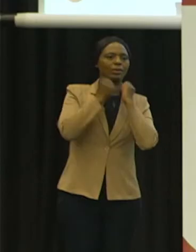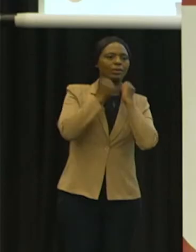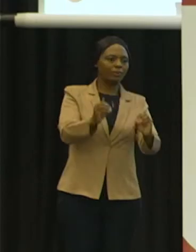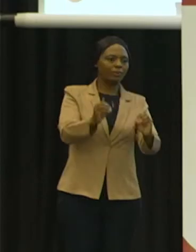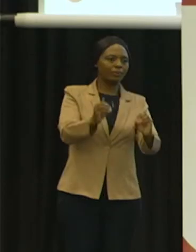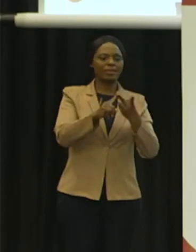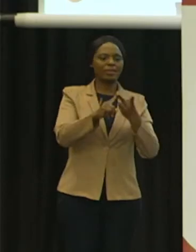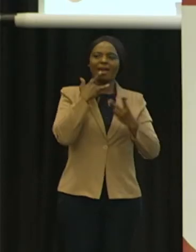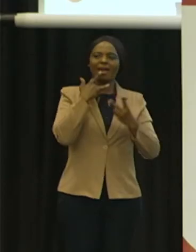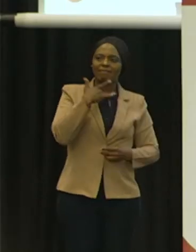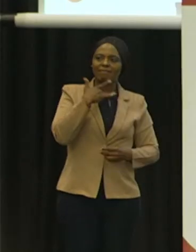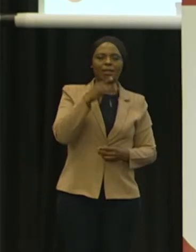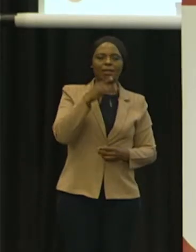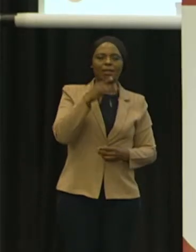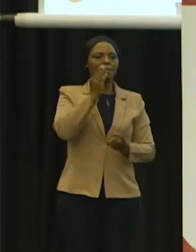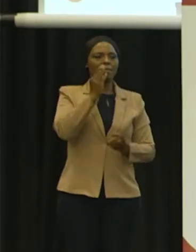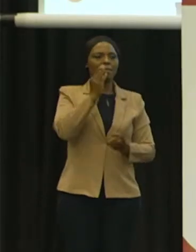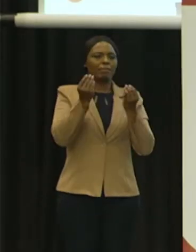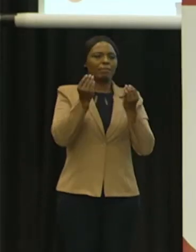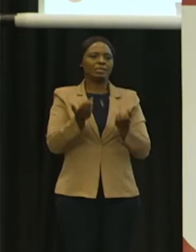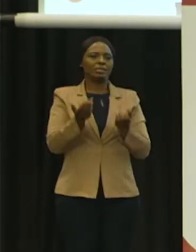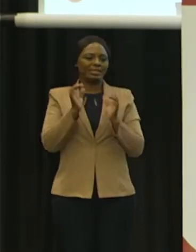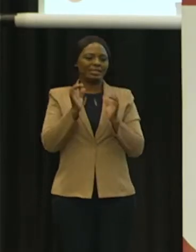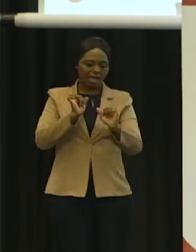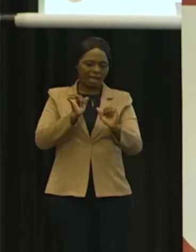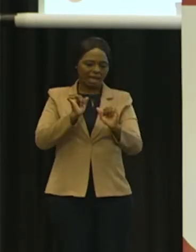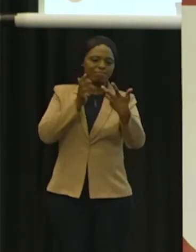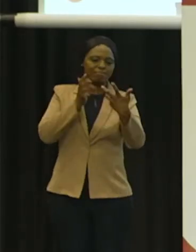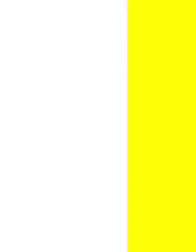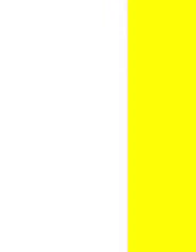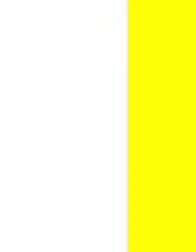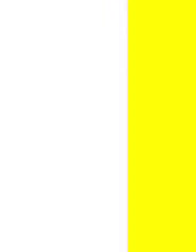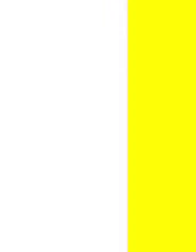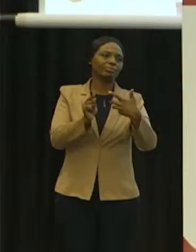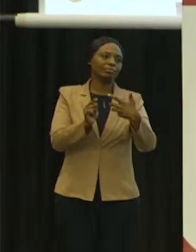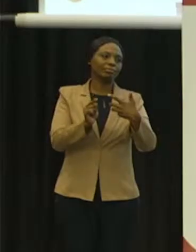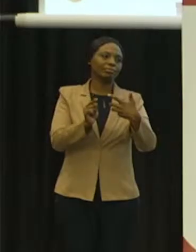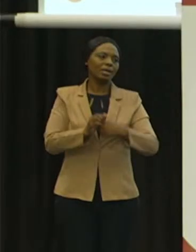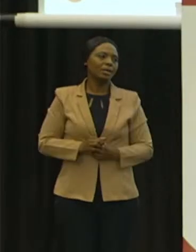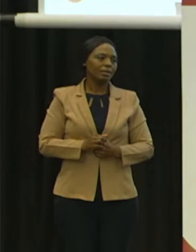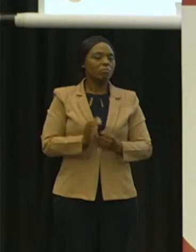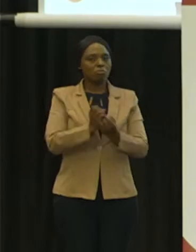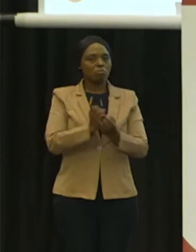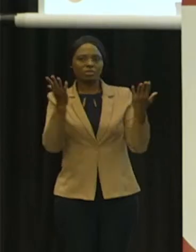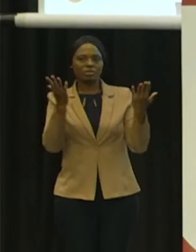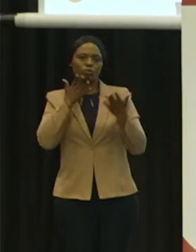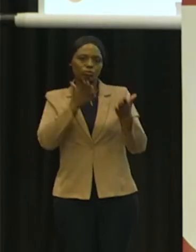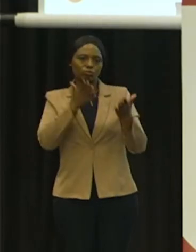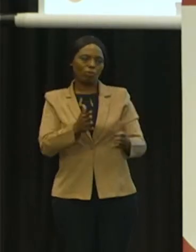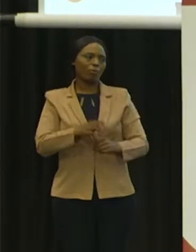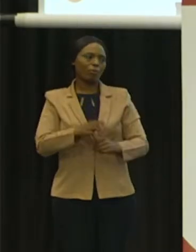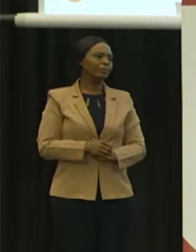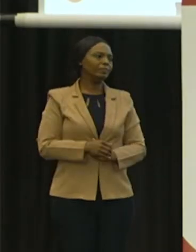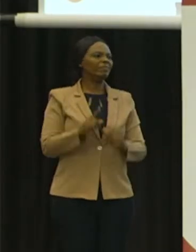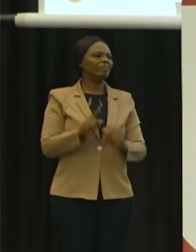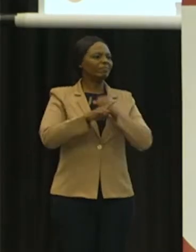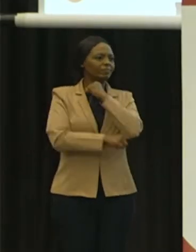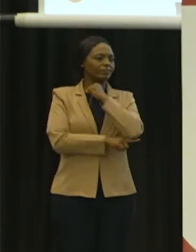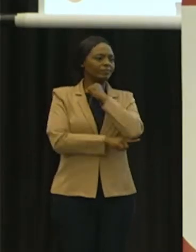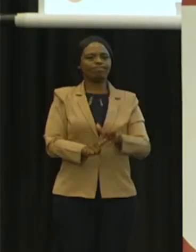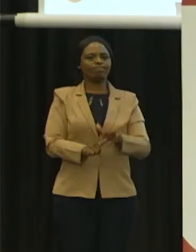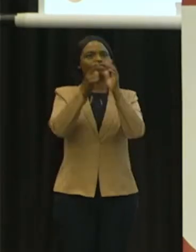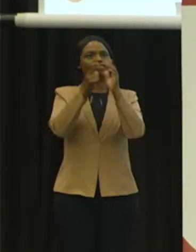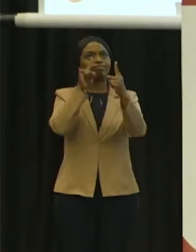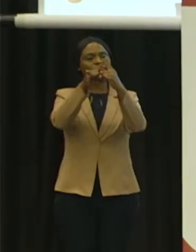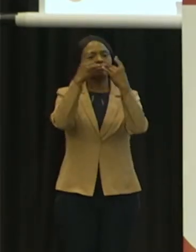feel like they're going to receive the services that they need that is appropriate for them. And then the last few points is that we need to strengthen the